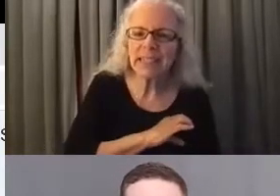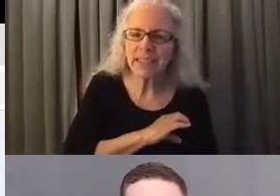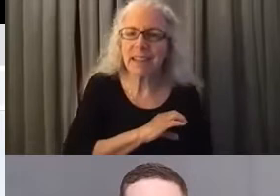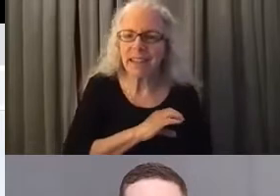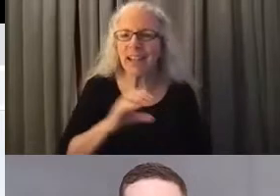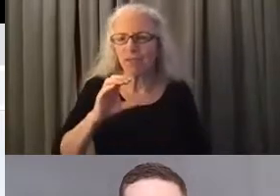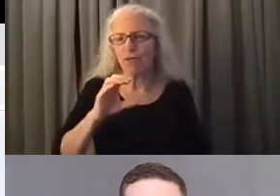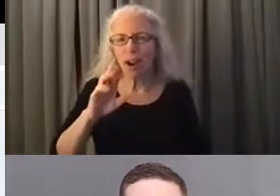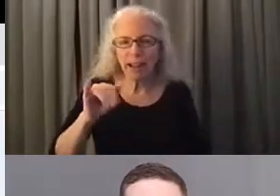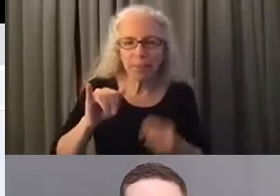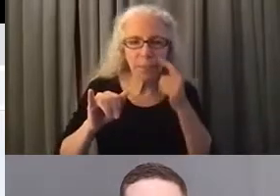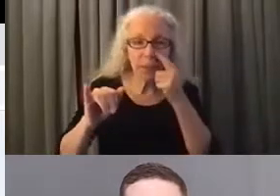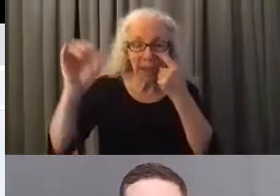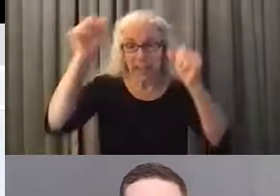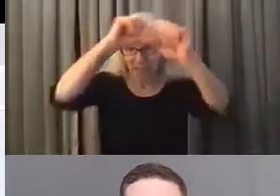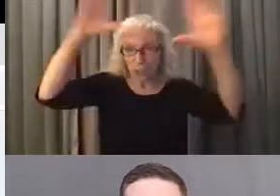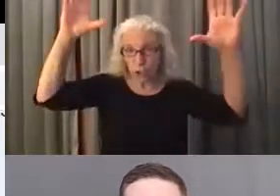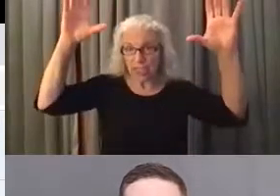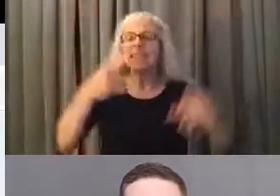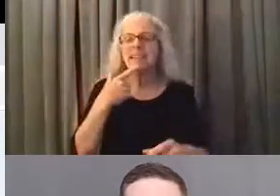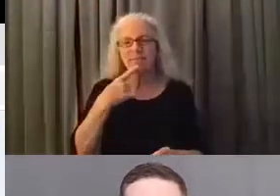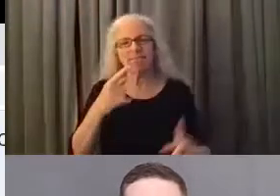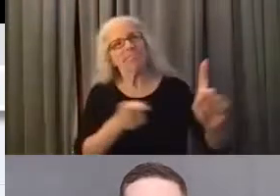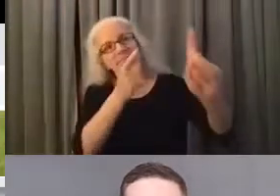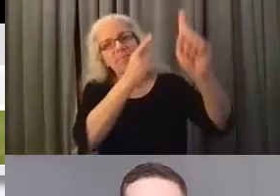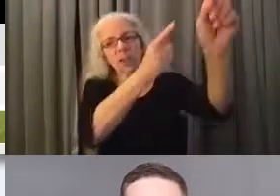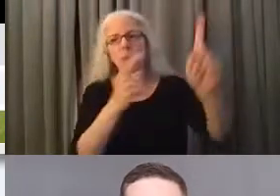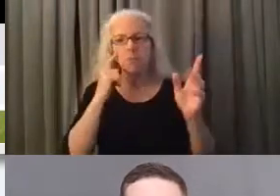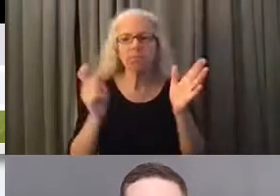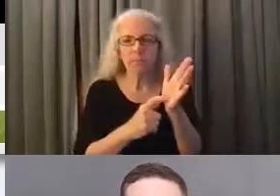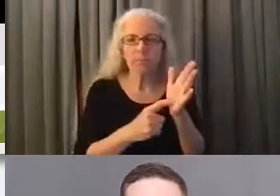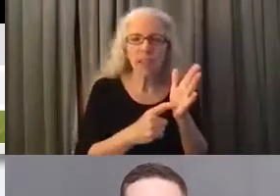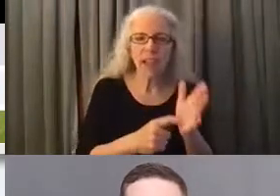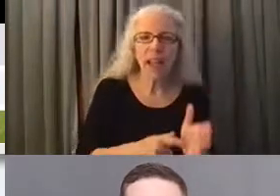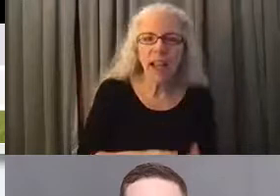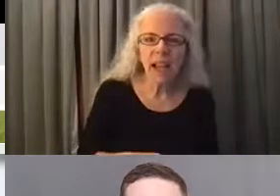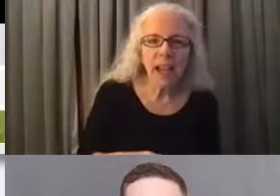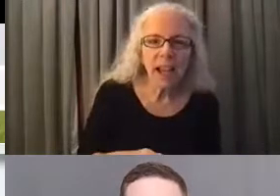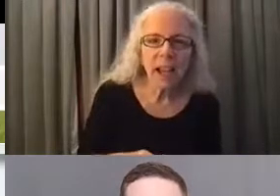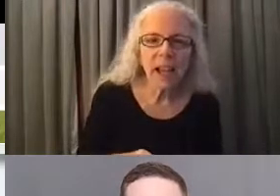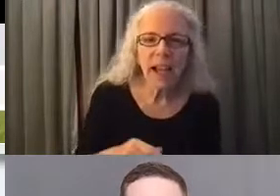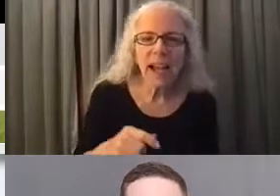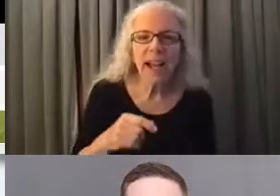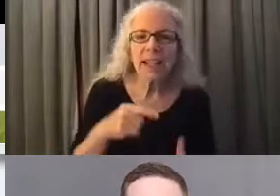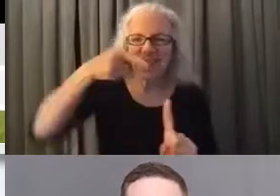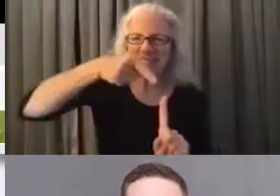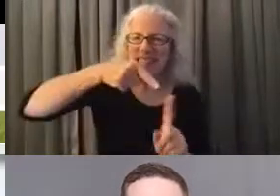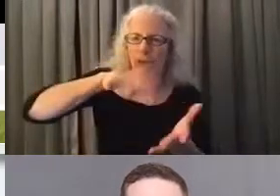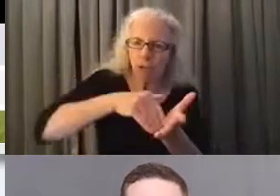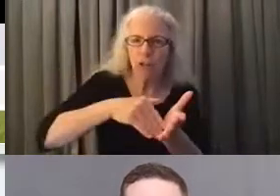Our vision is that we aspire to be recognized as essential resources and advocate for the deaf, blind, and hard of hearing